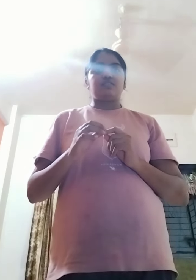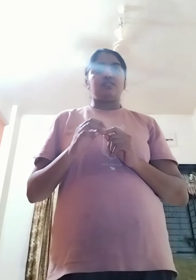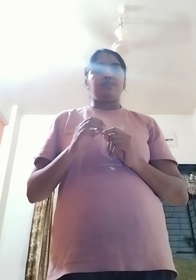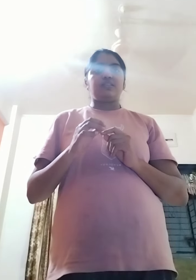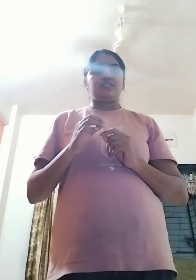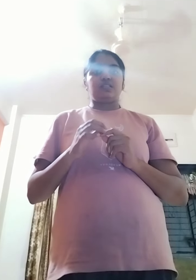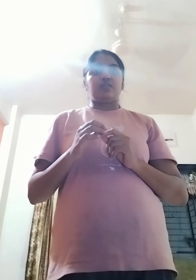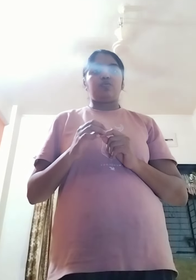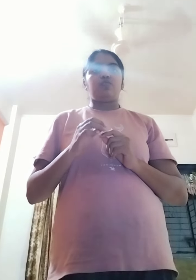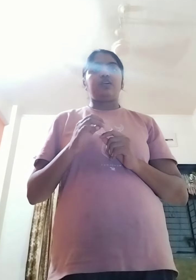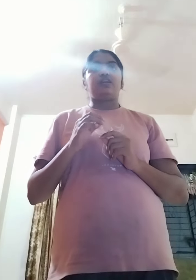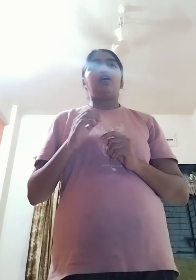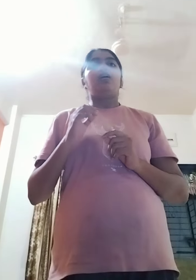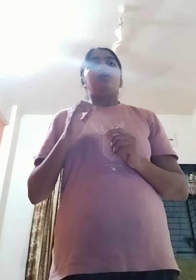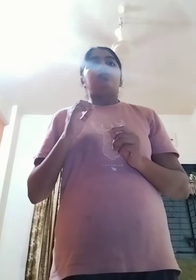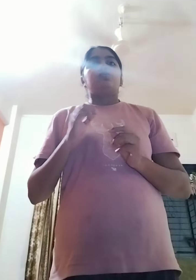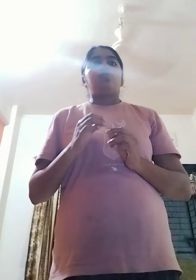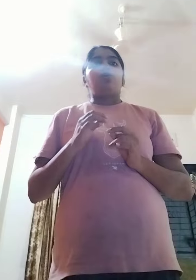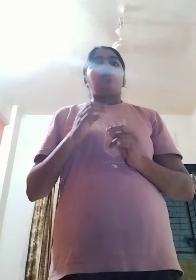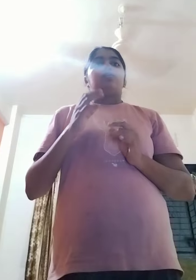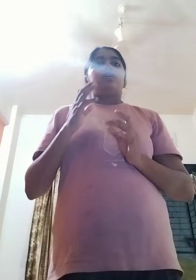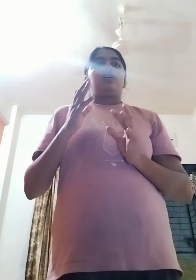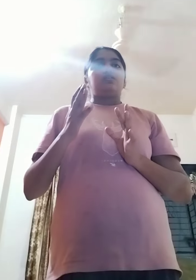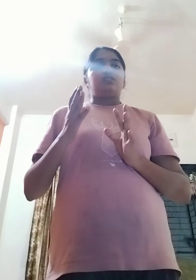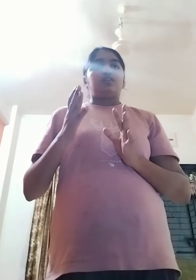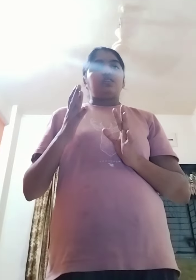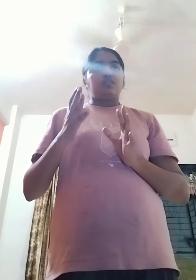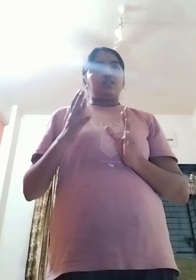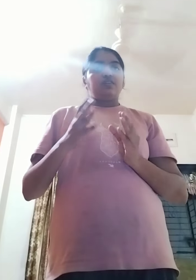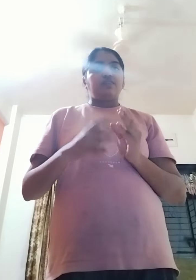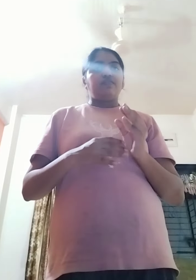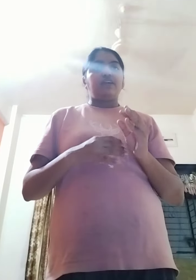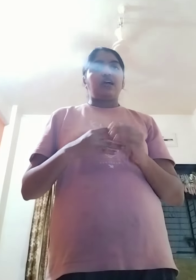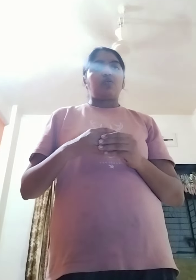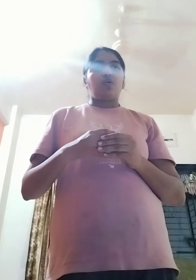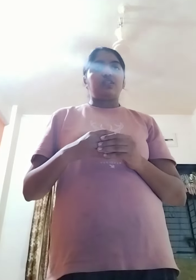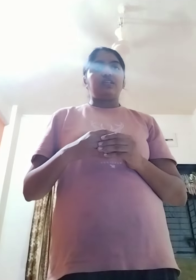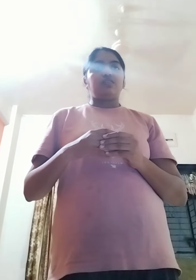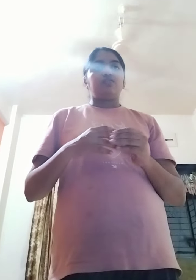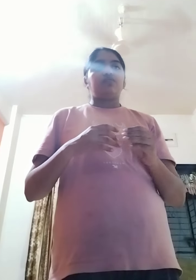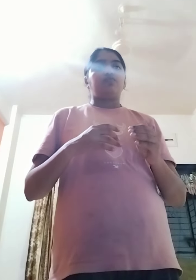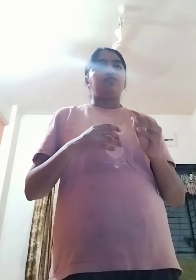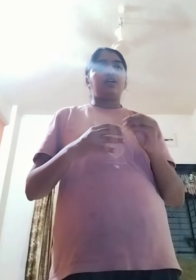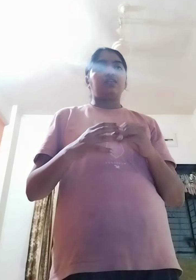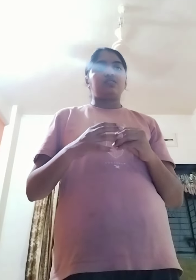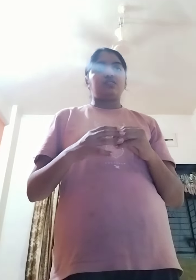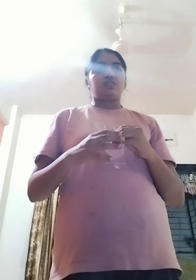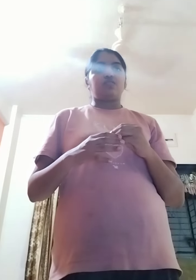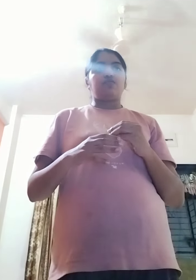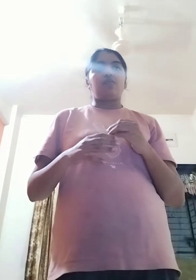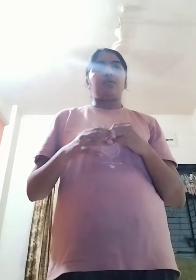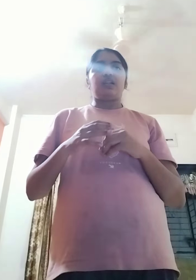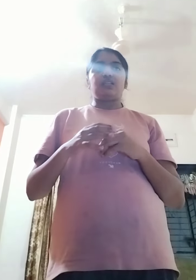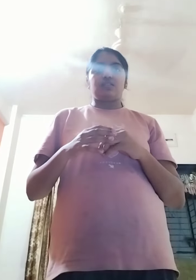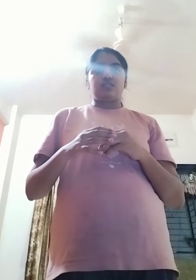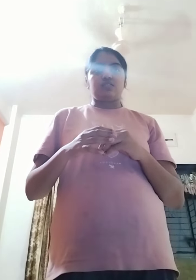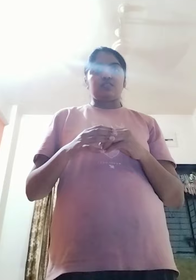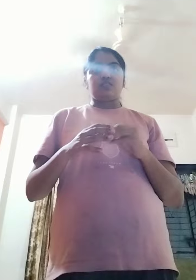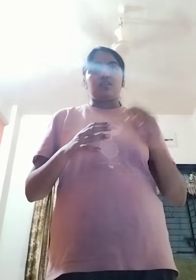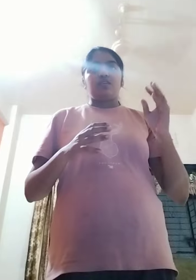main scenario over here. So the constructor, we are calling one constructor from another constructor,